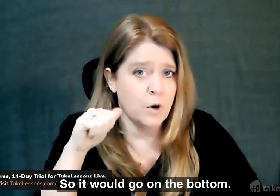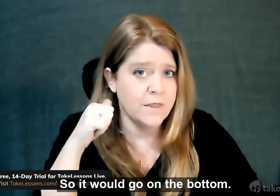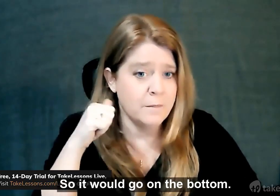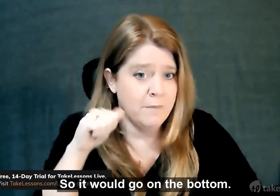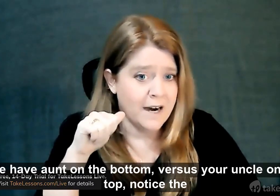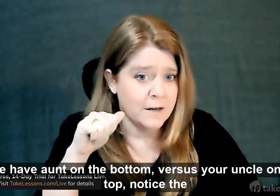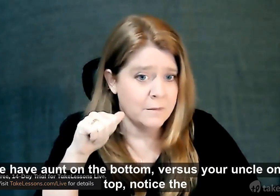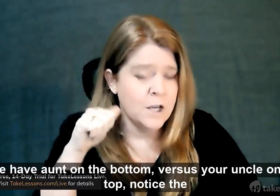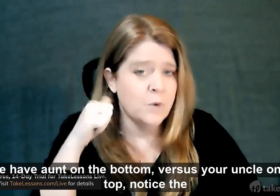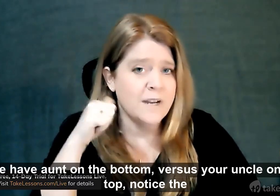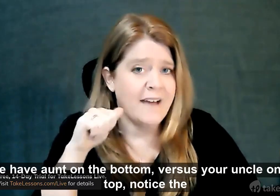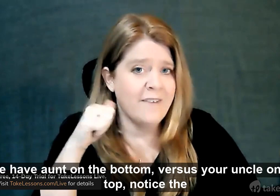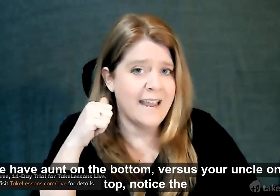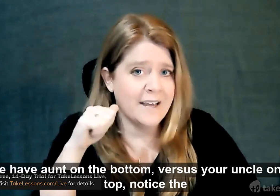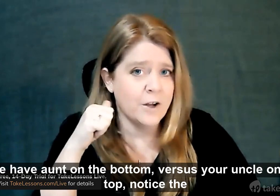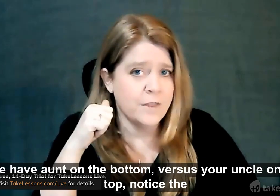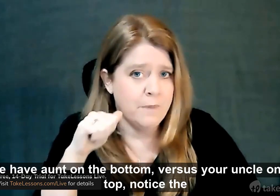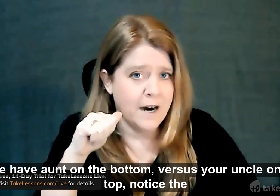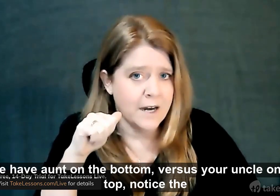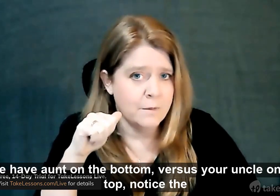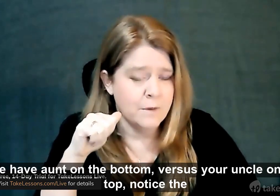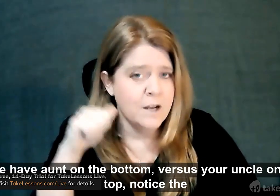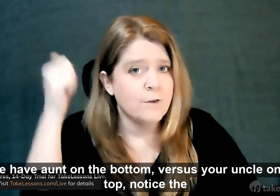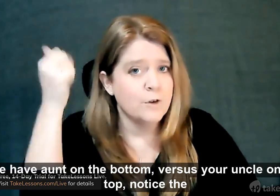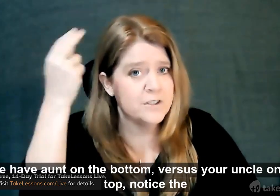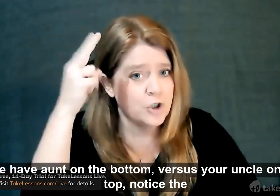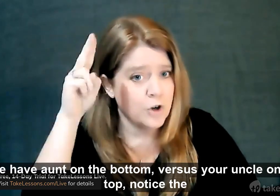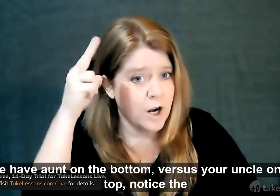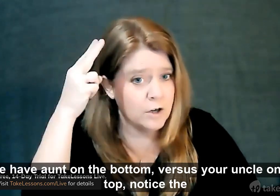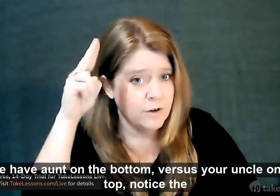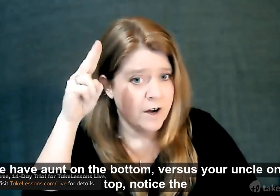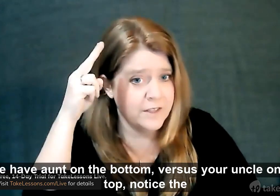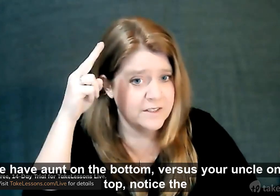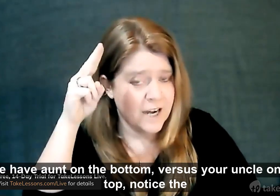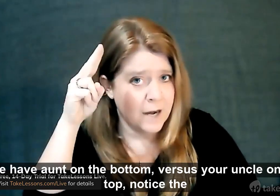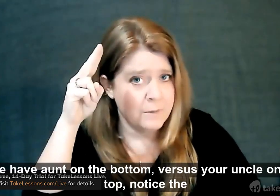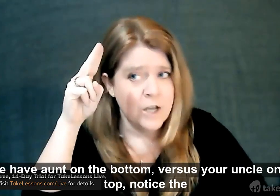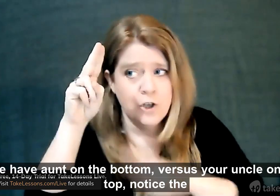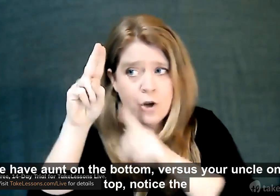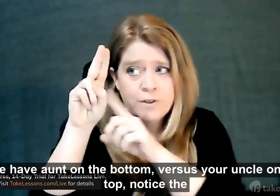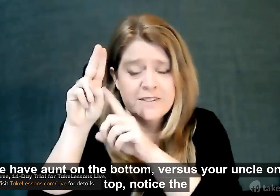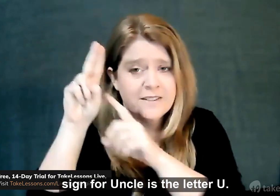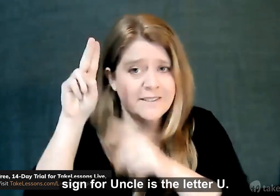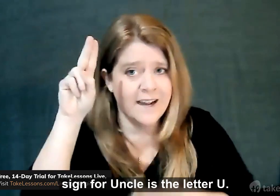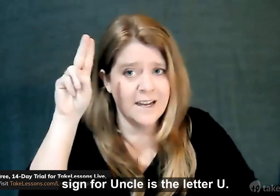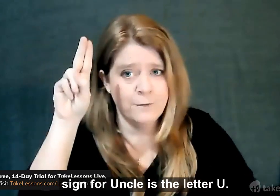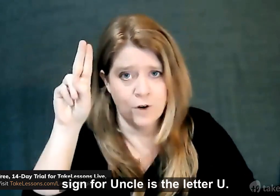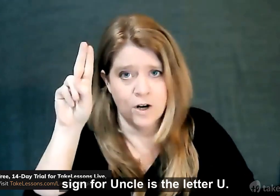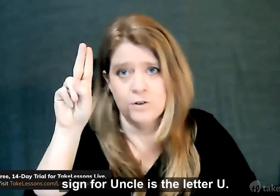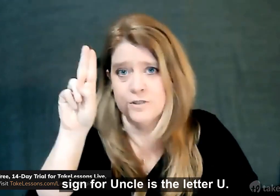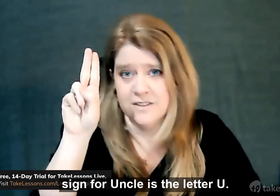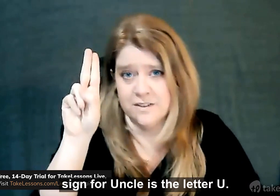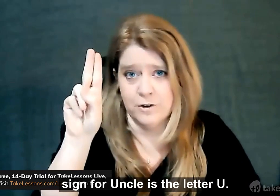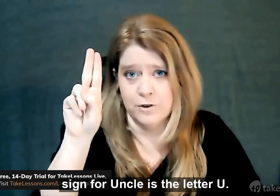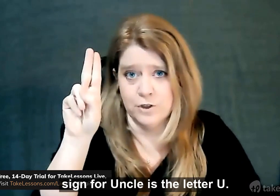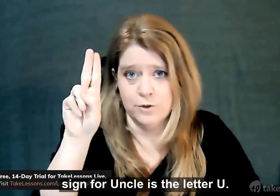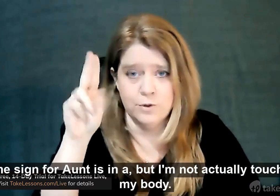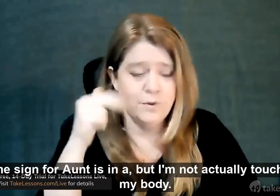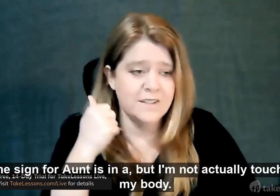the bottom. We have aunt on the bottom versus your uncle on the top. Notice the sign for uncle is the letter U. The sign